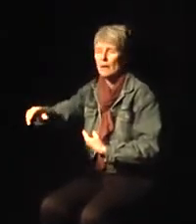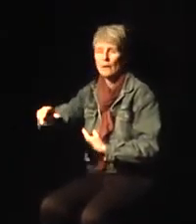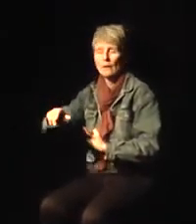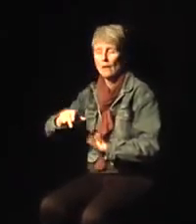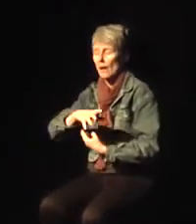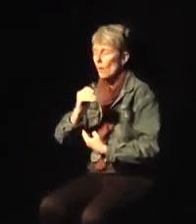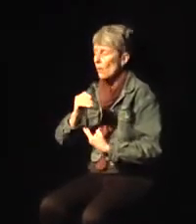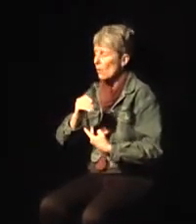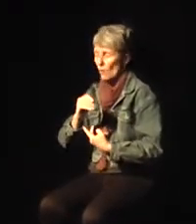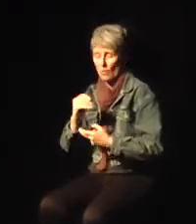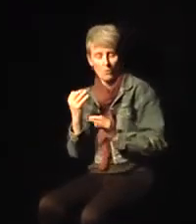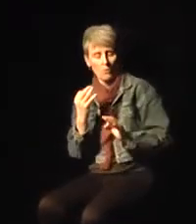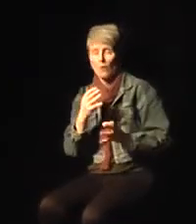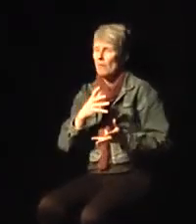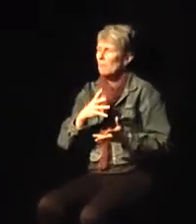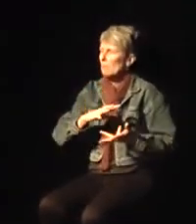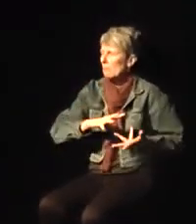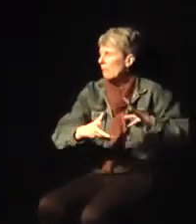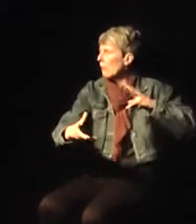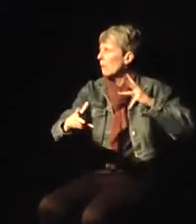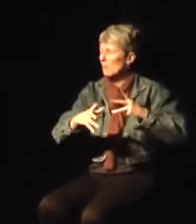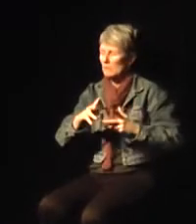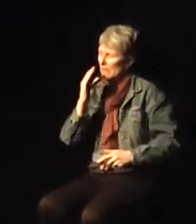The carnage and havoc caused me a great deal of grief.